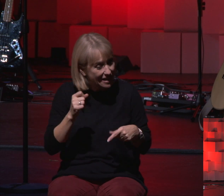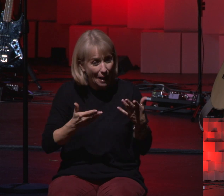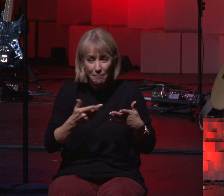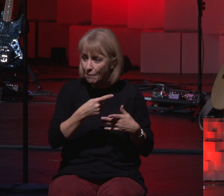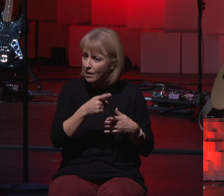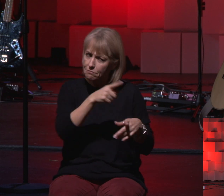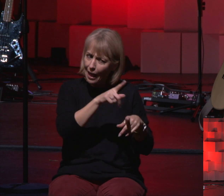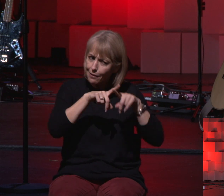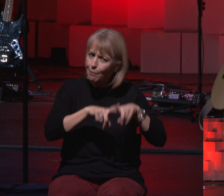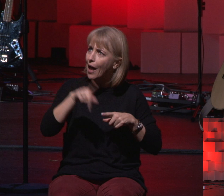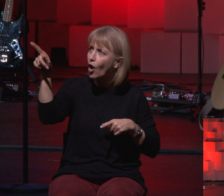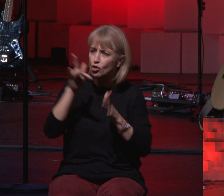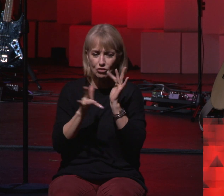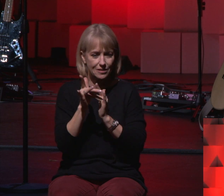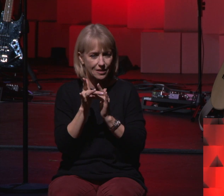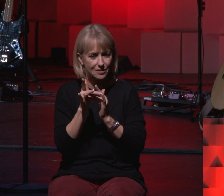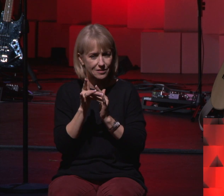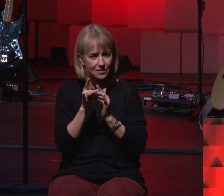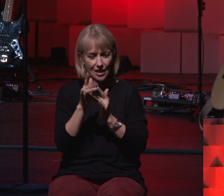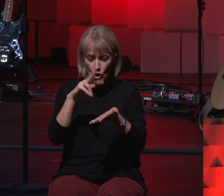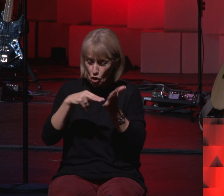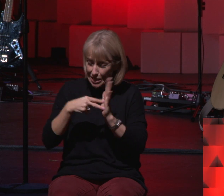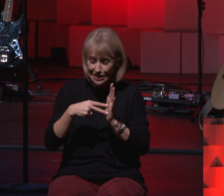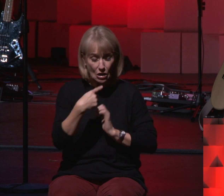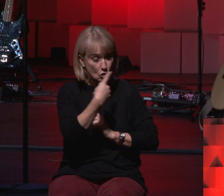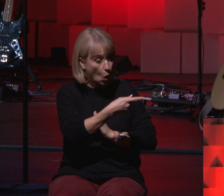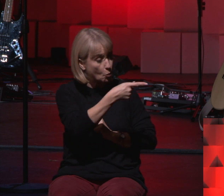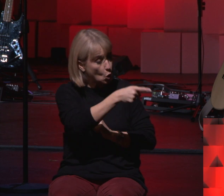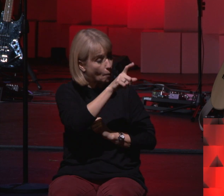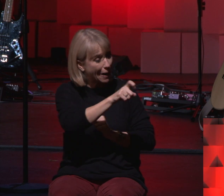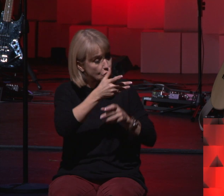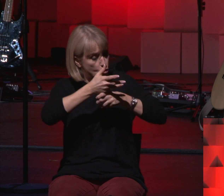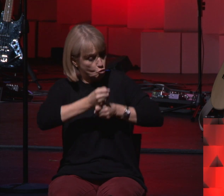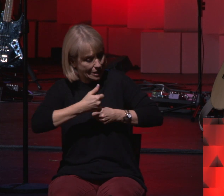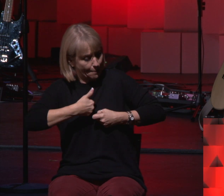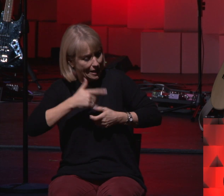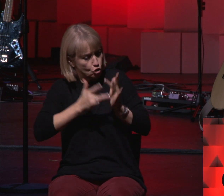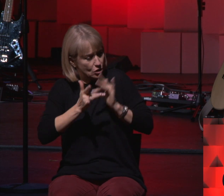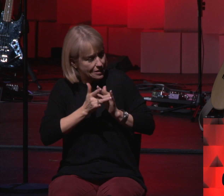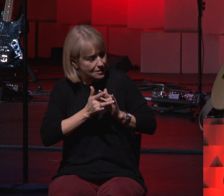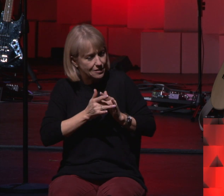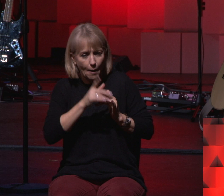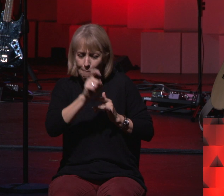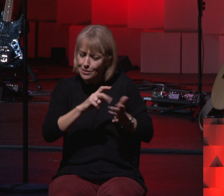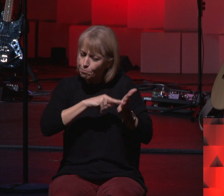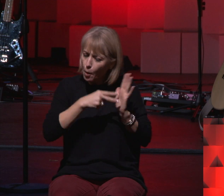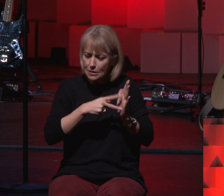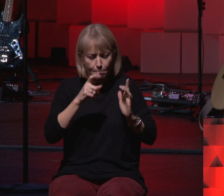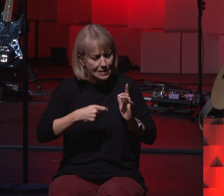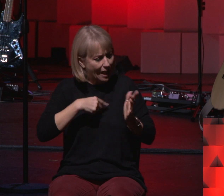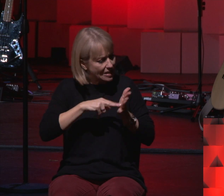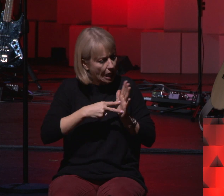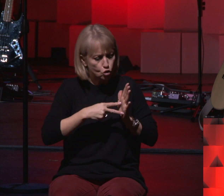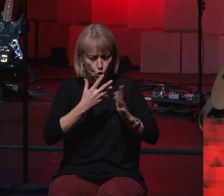him. We say he intentionally wanted them to trust him more. Just to trust God more in every part of their